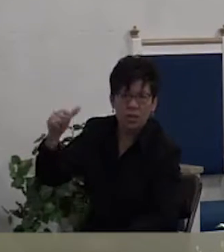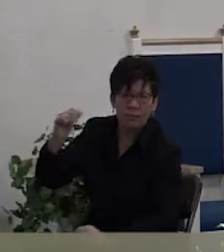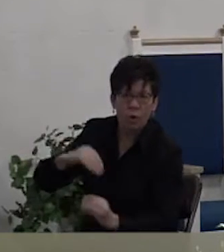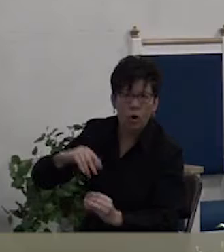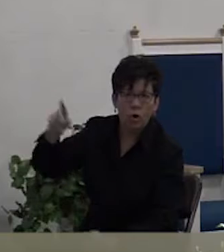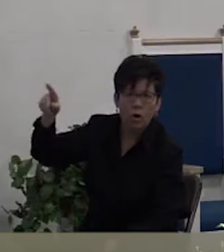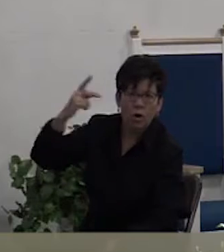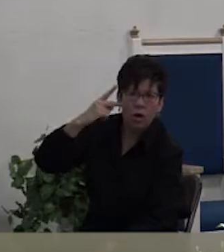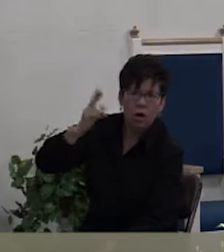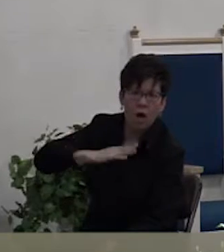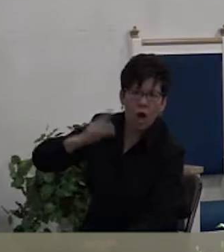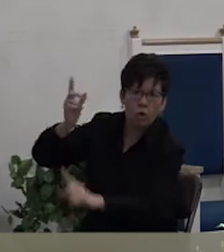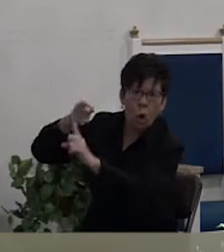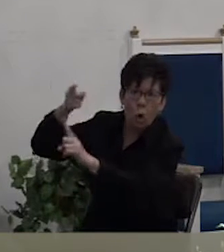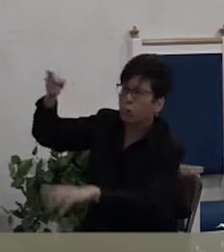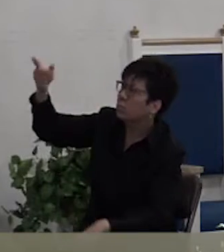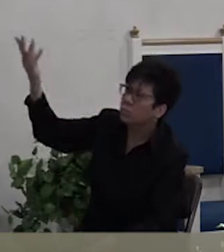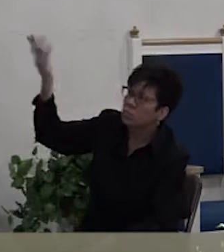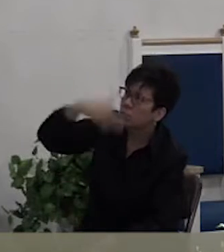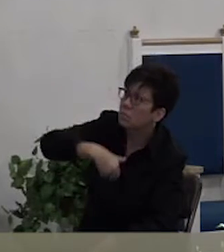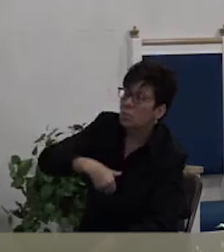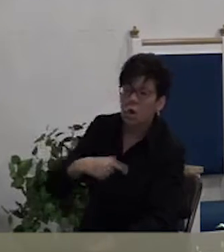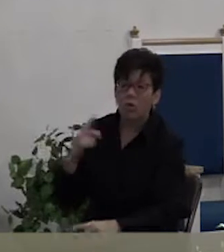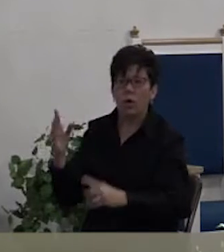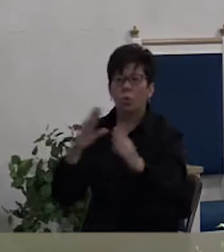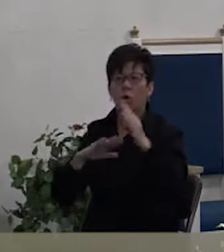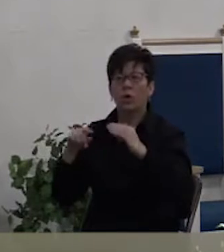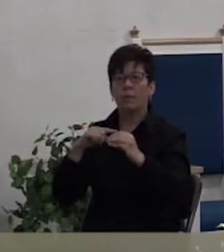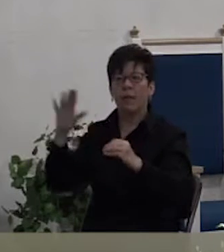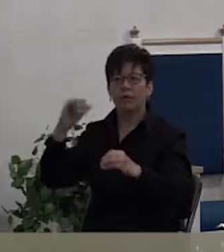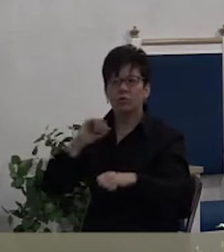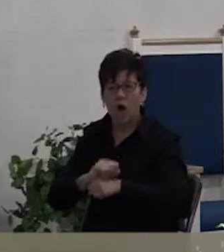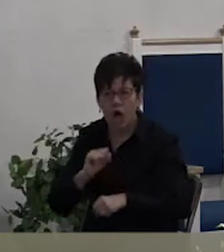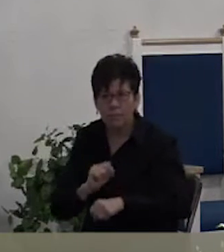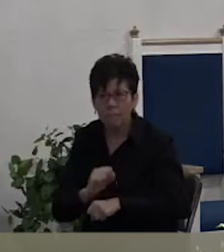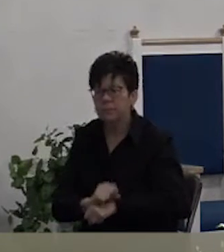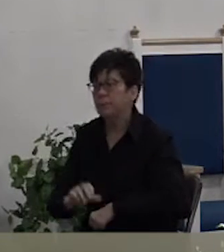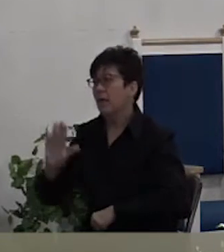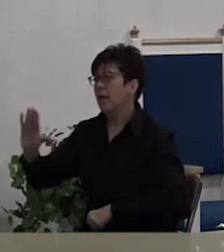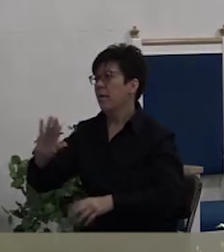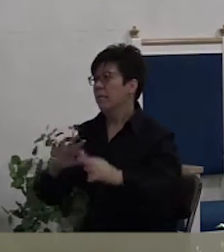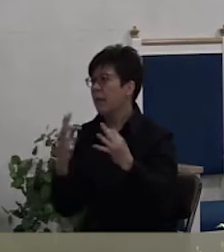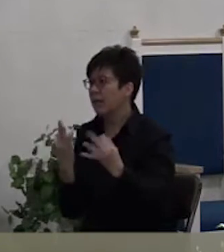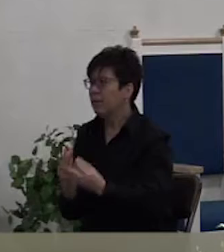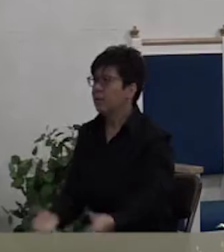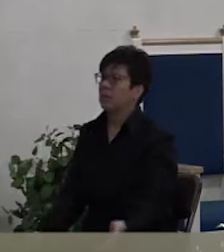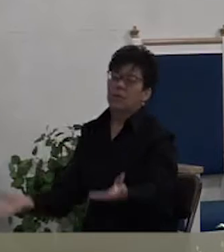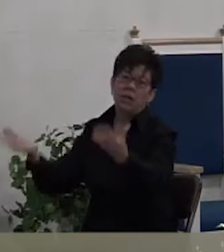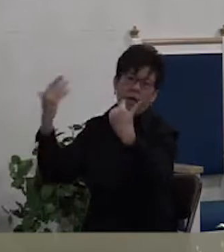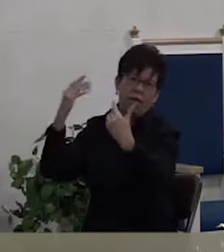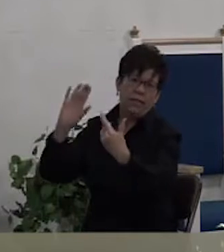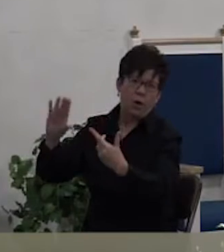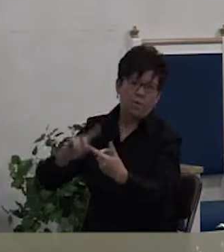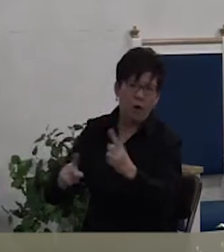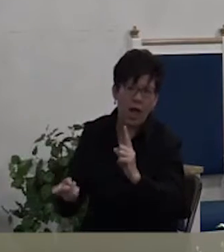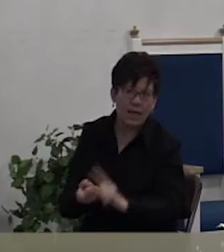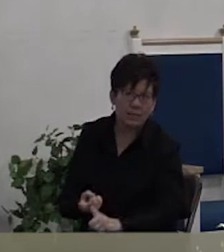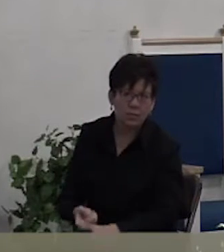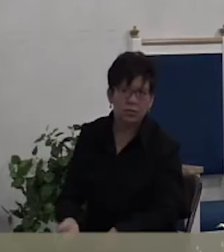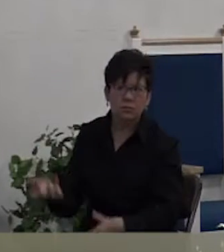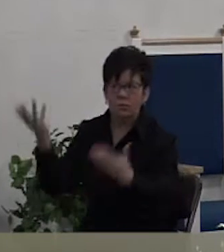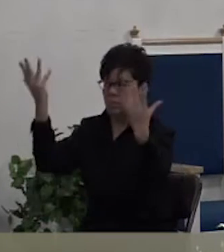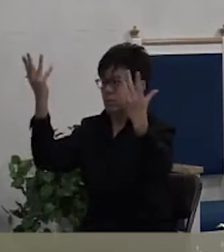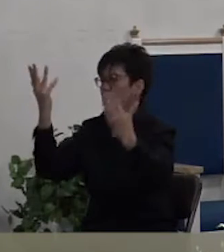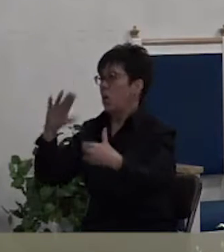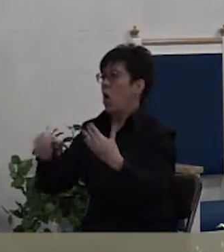the goal that we have in mind because all they're worried about is their job, their family, their friends.